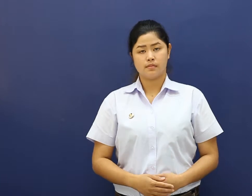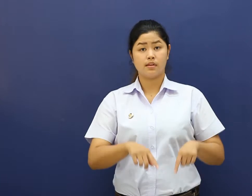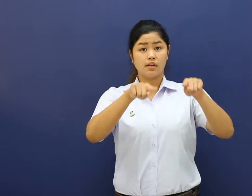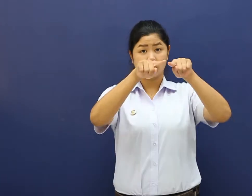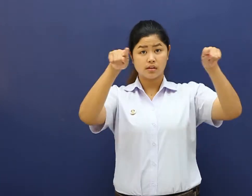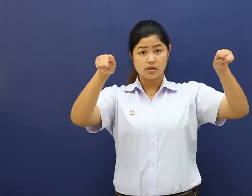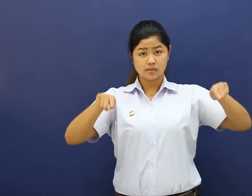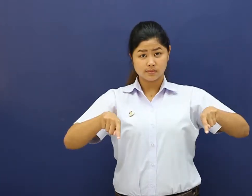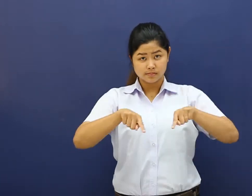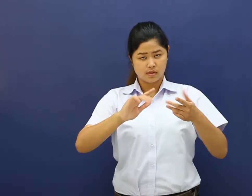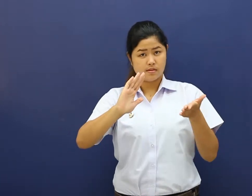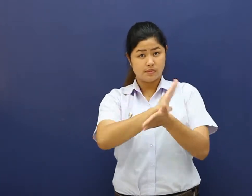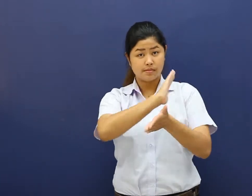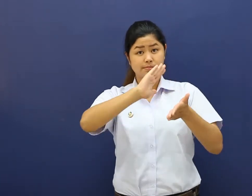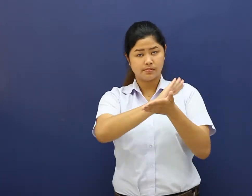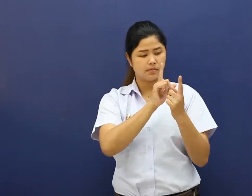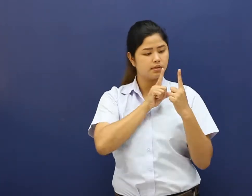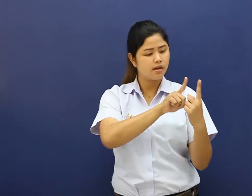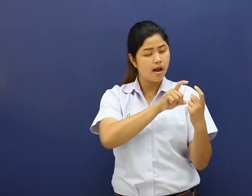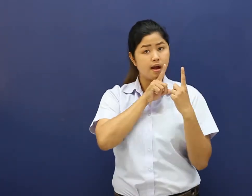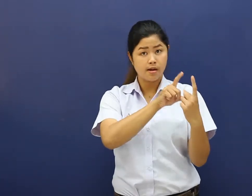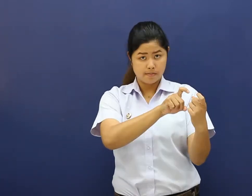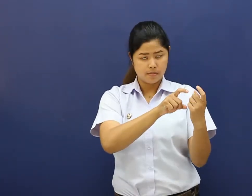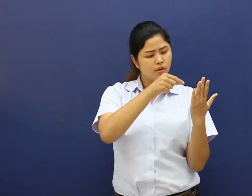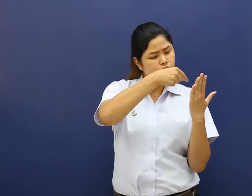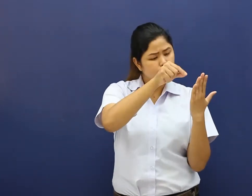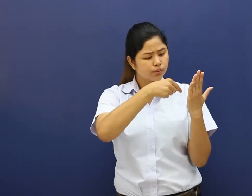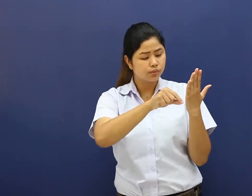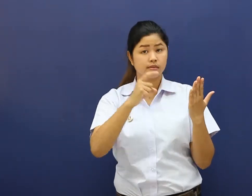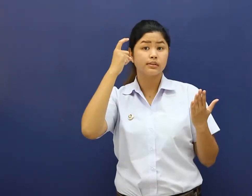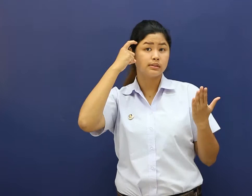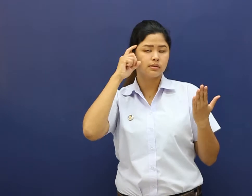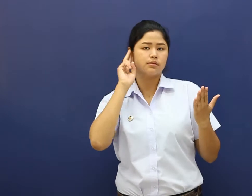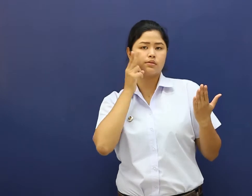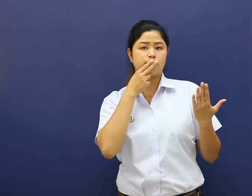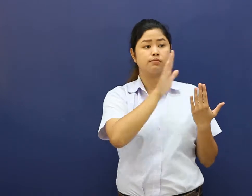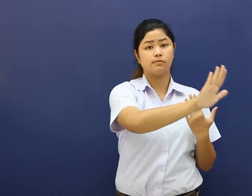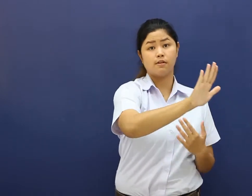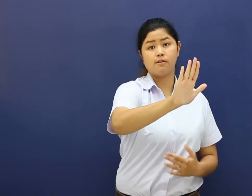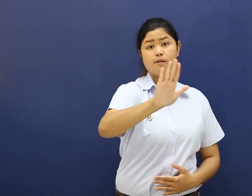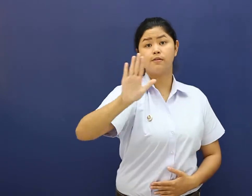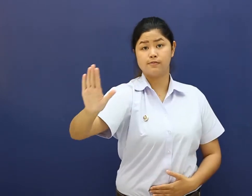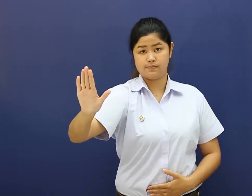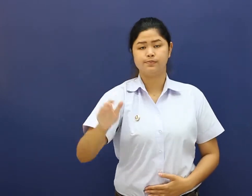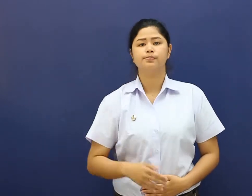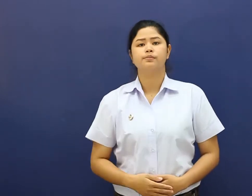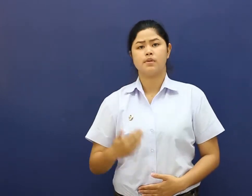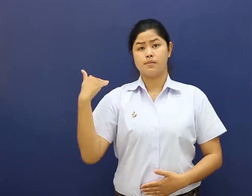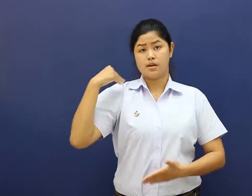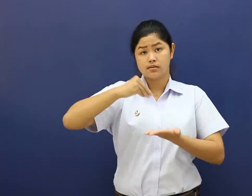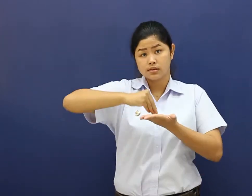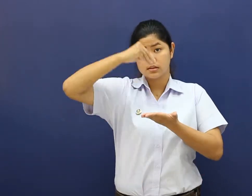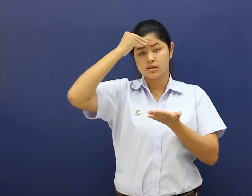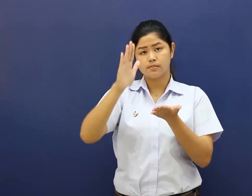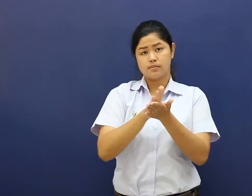lesson to evaluate the e-learning courseware we produced. The questionnaire consisted